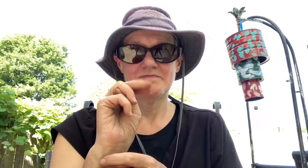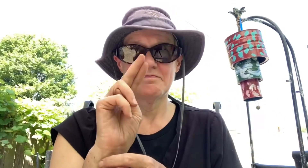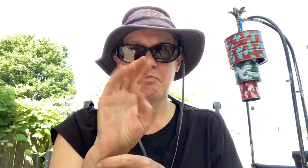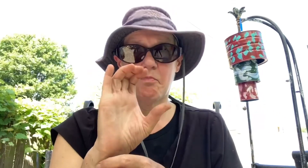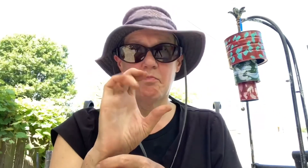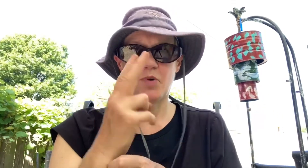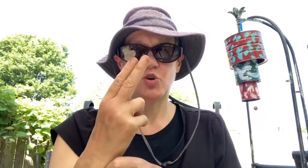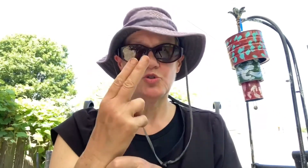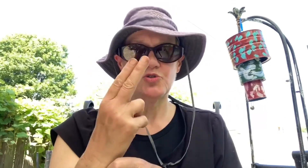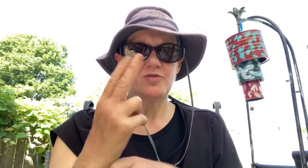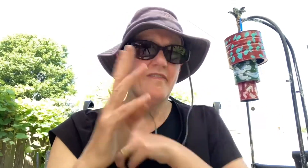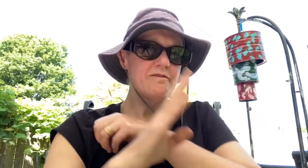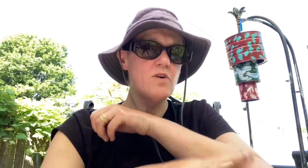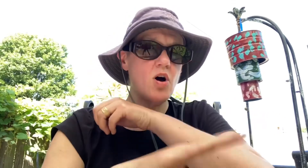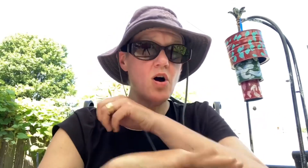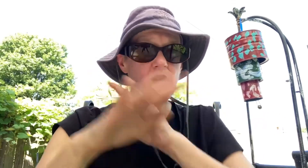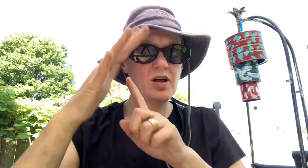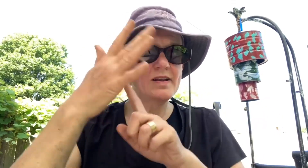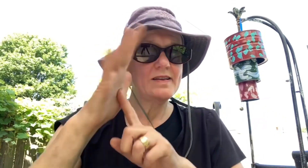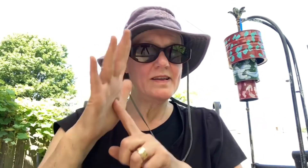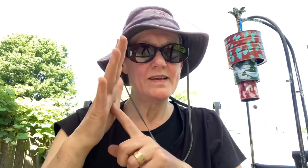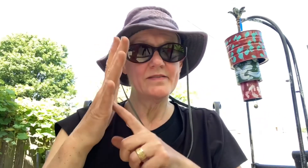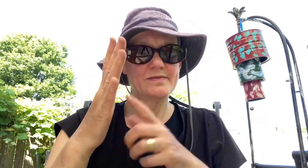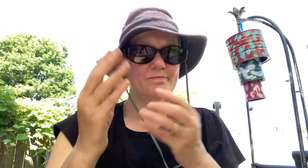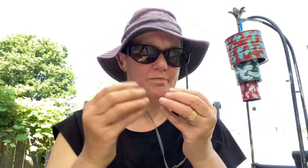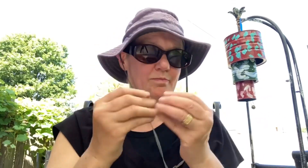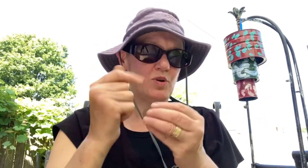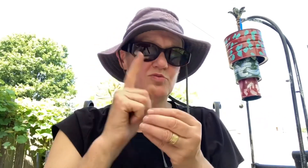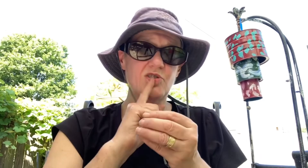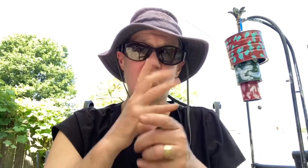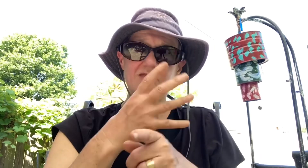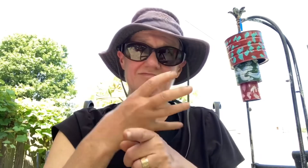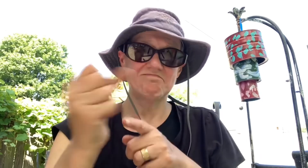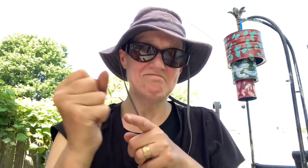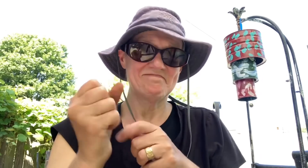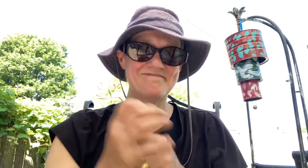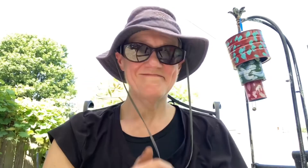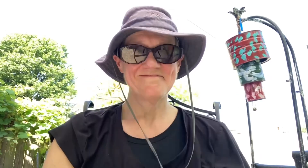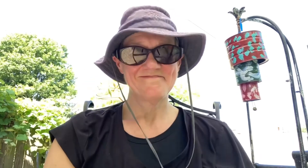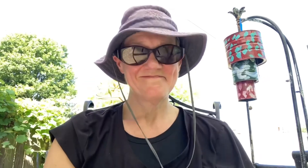So I brought in some new mulch. The fall leaves have basically just been scattered.